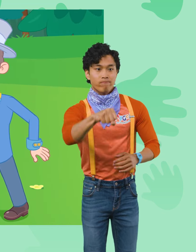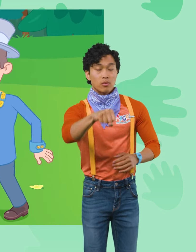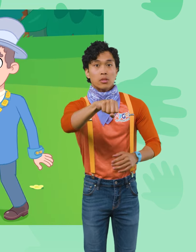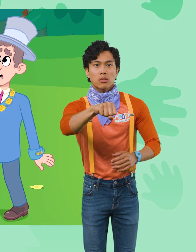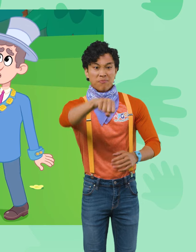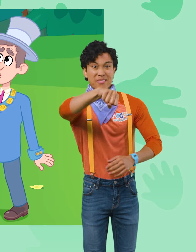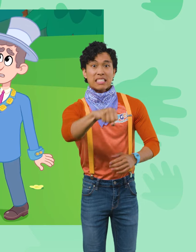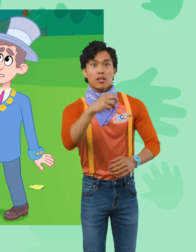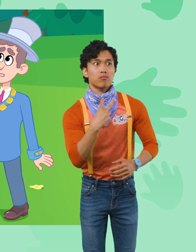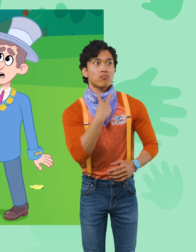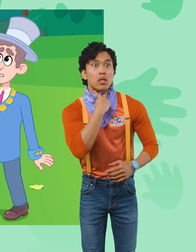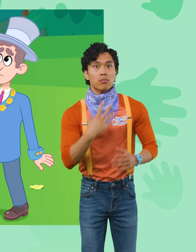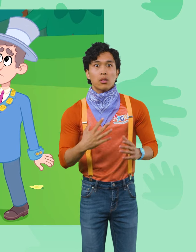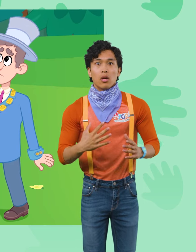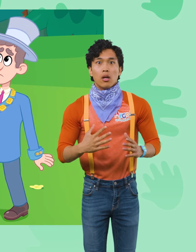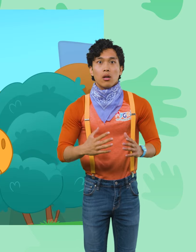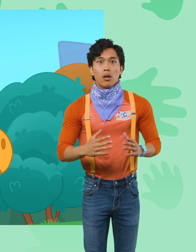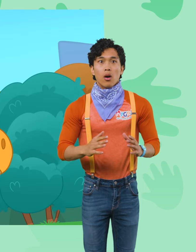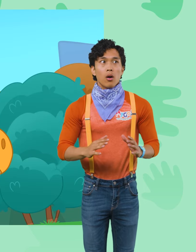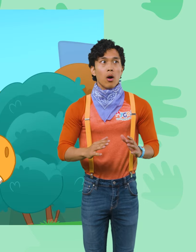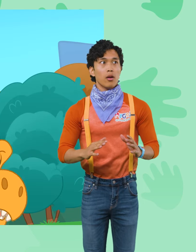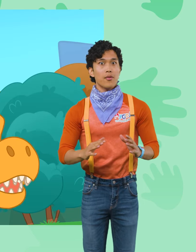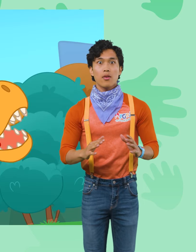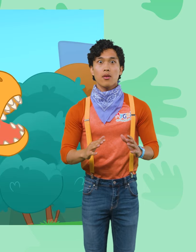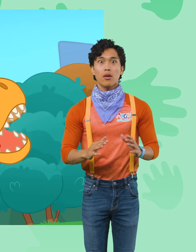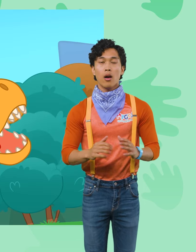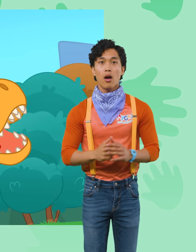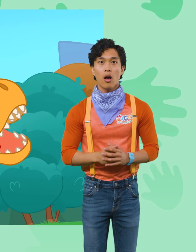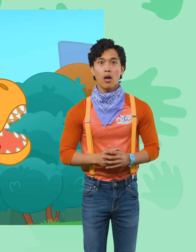Oh, the lever is stuck.